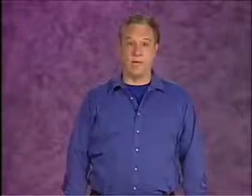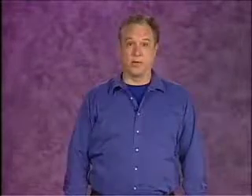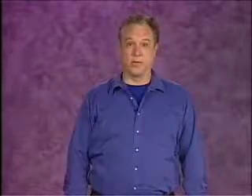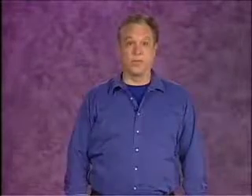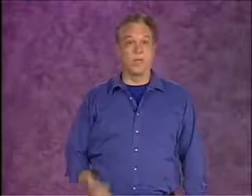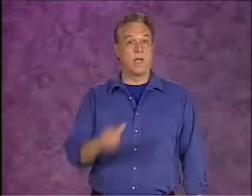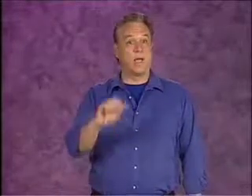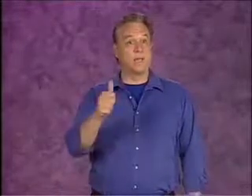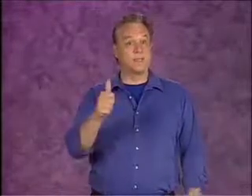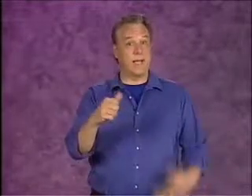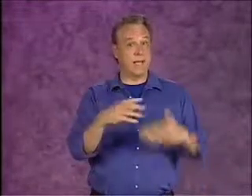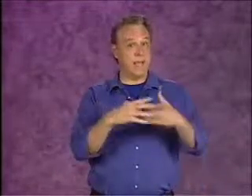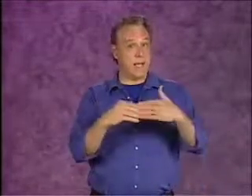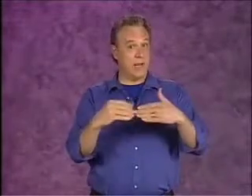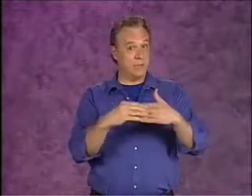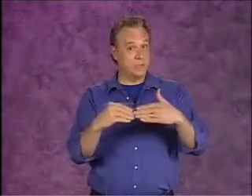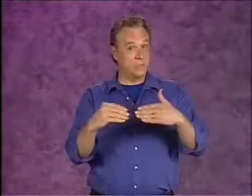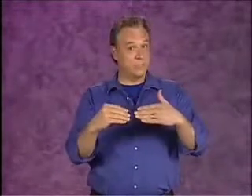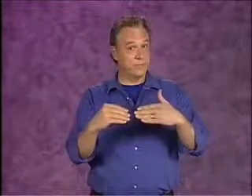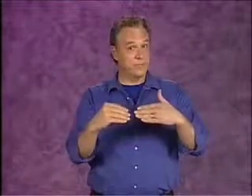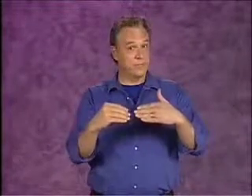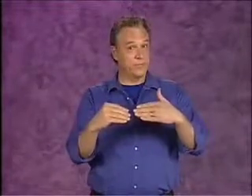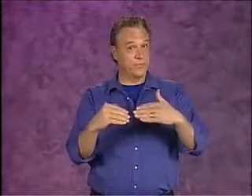dollar. $10,